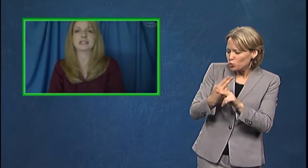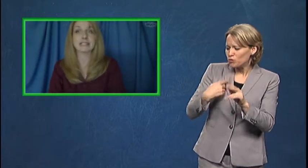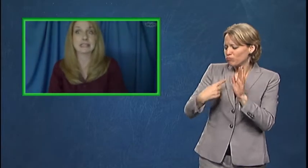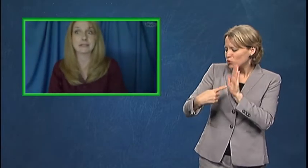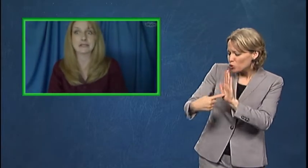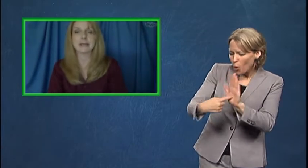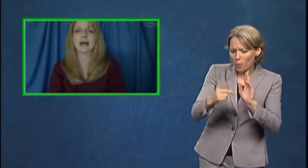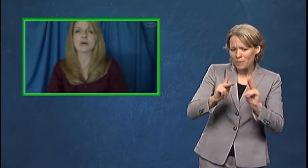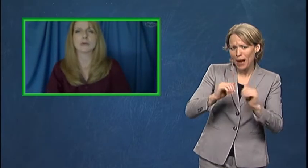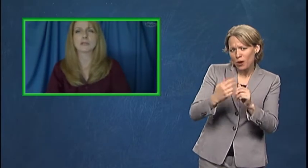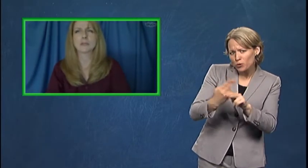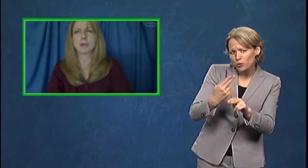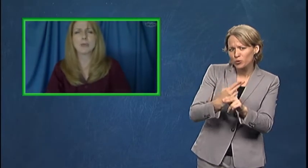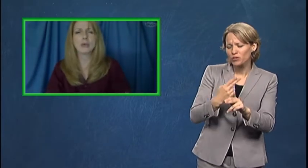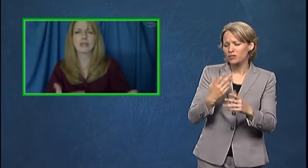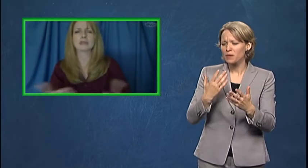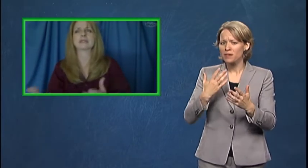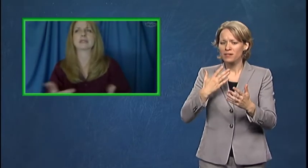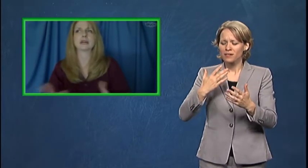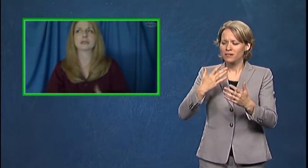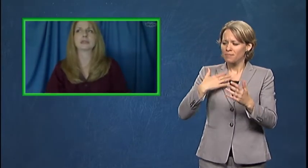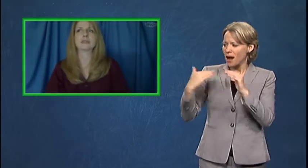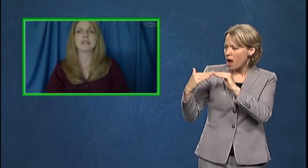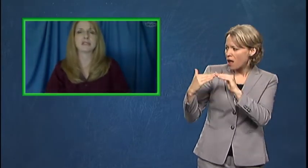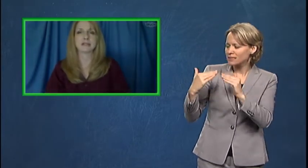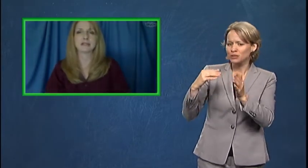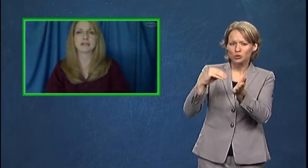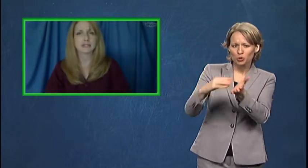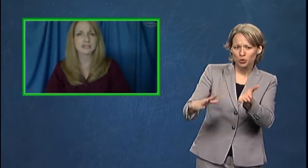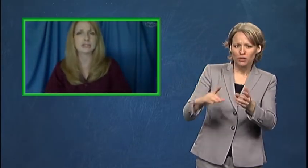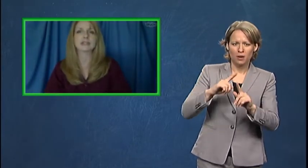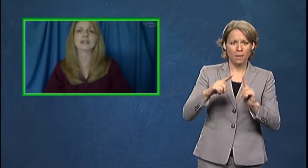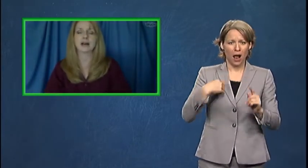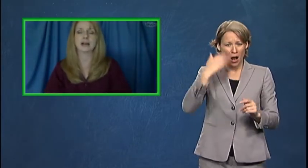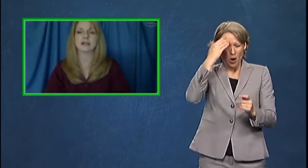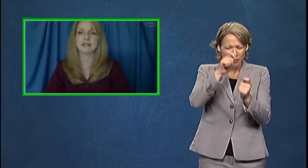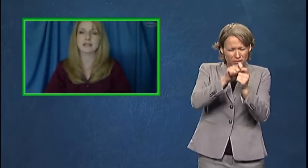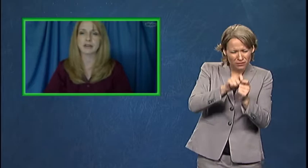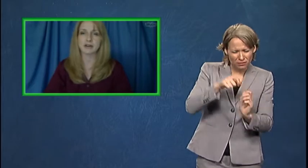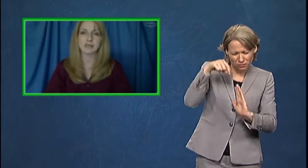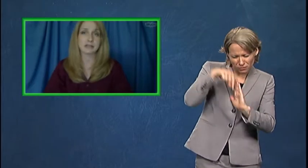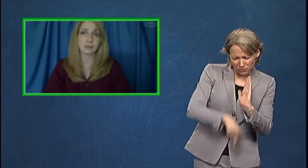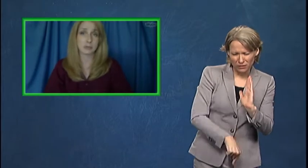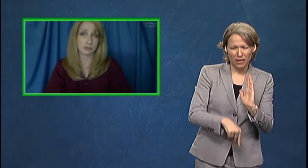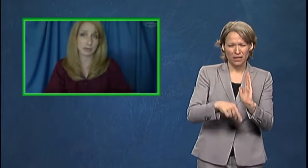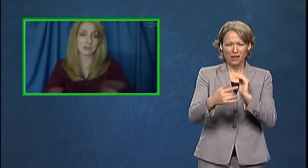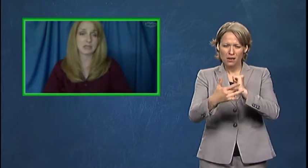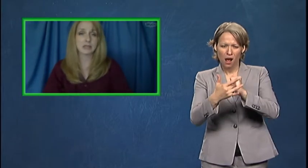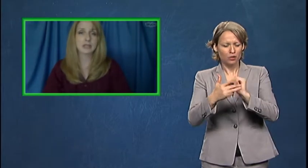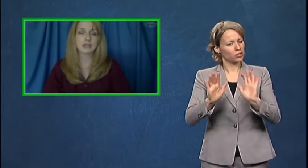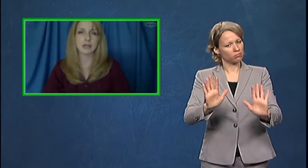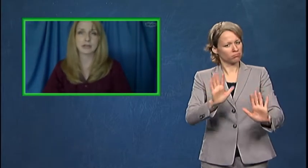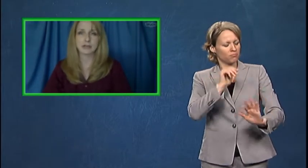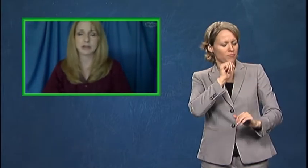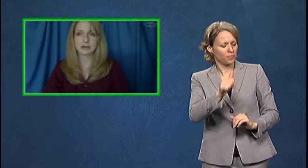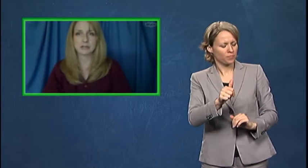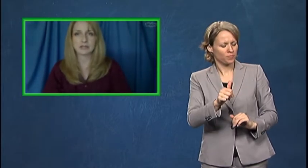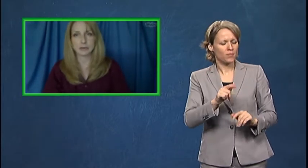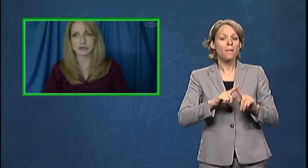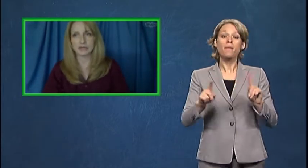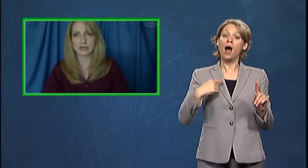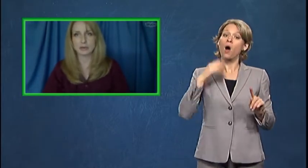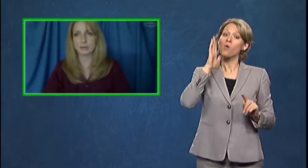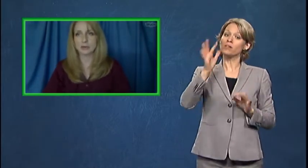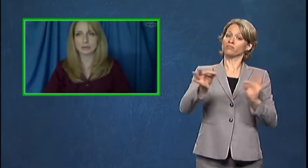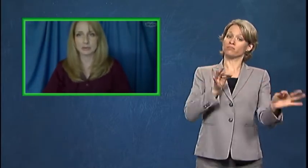and the details about how it works. But my point here is to tell you some of the things that are different in the higher ed environment as opposed maybe to other environments